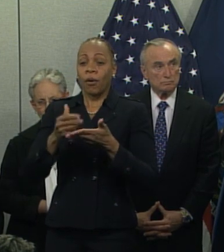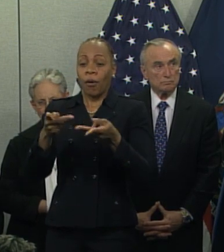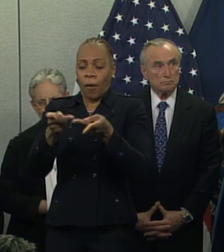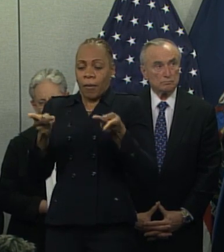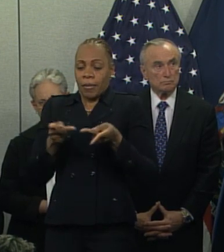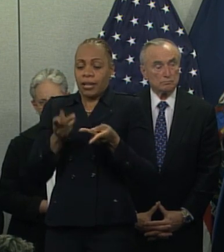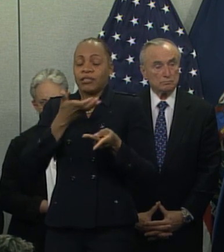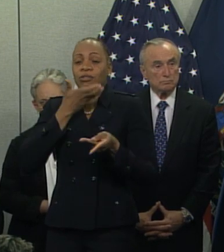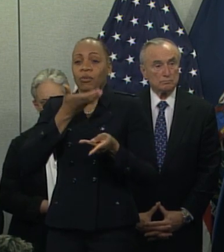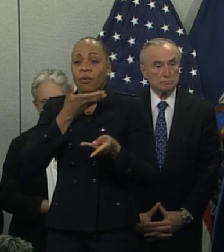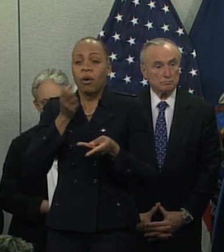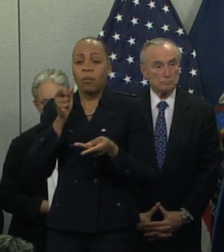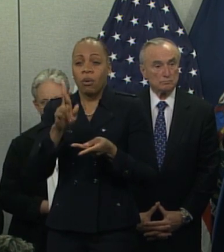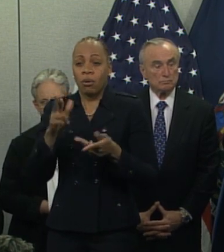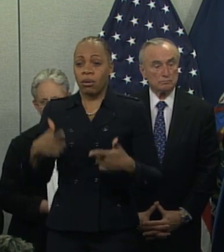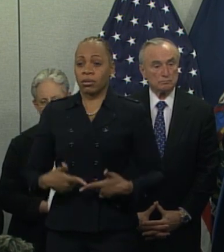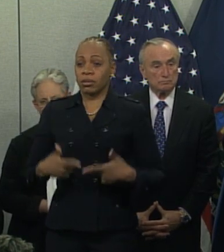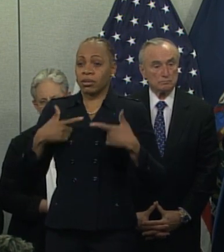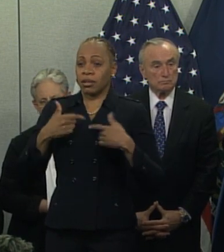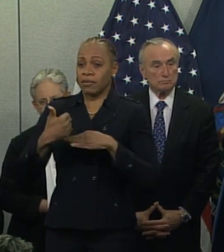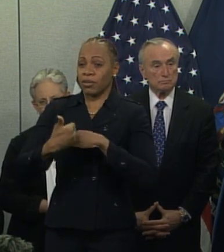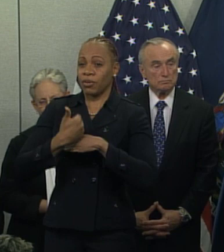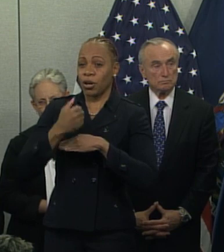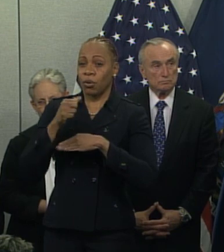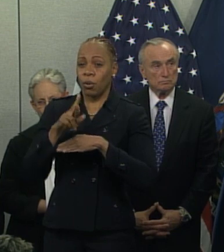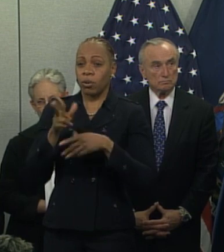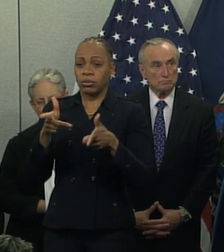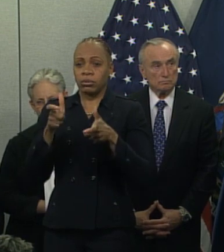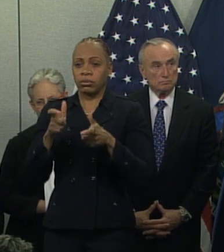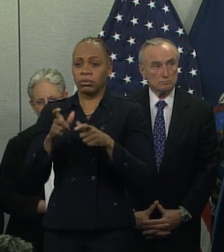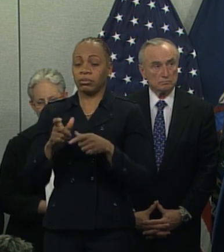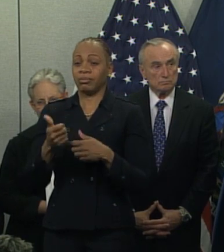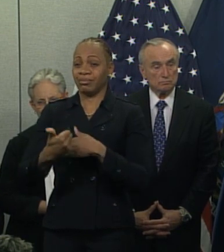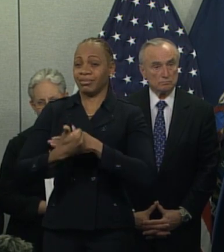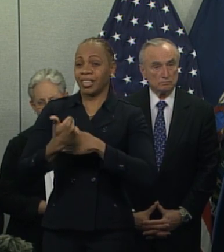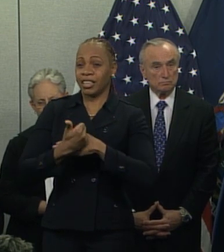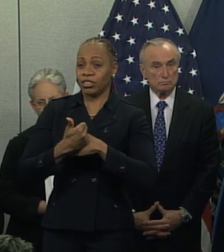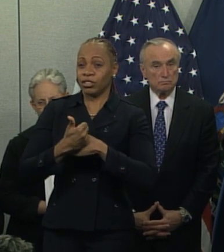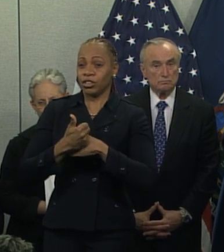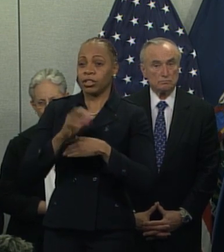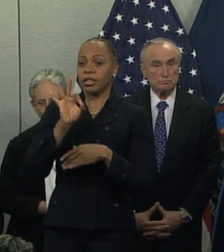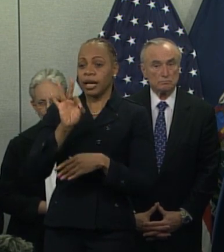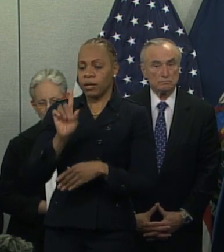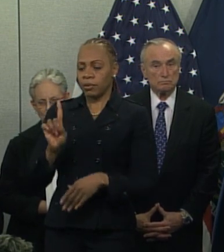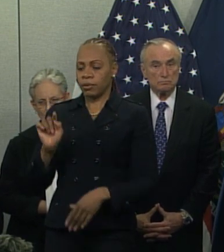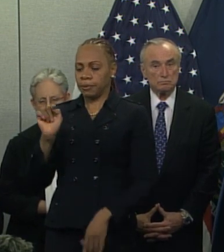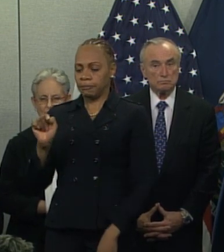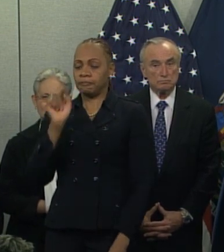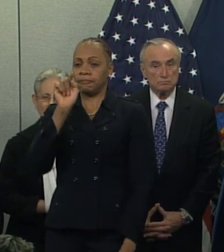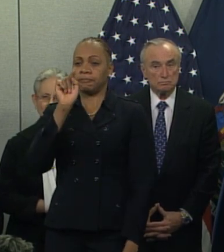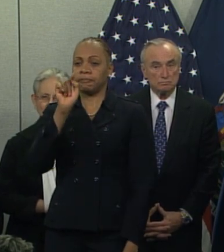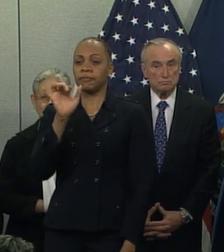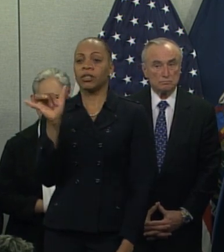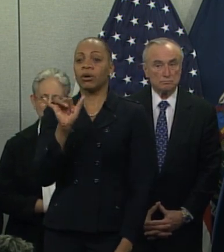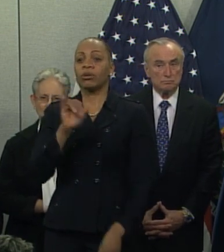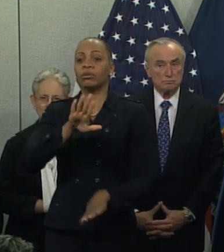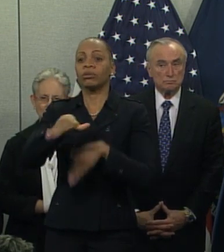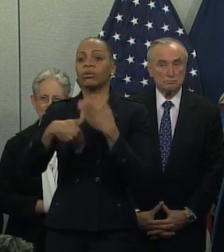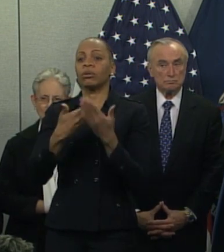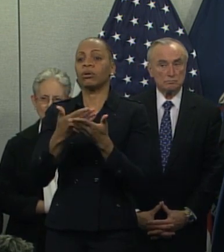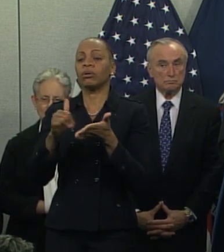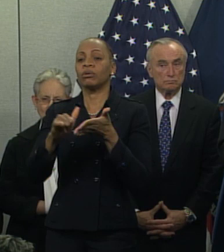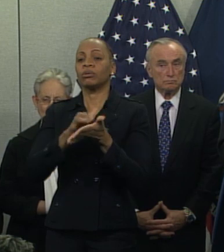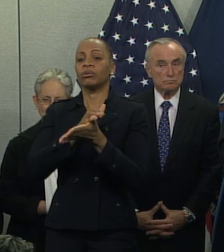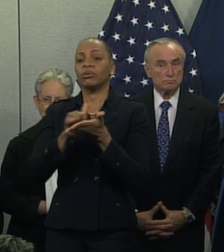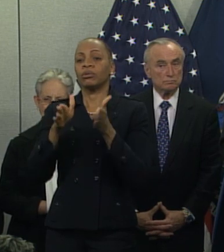someone's life might be threatened, if someone might be in immediate danger, call 911. And also, just to say to all New Yorkers,